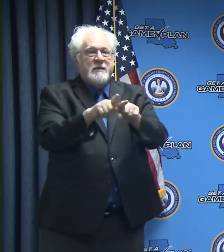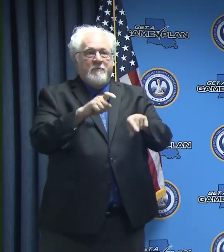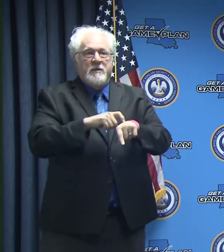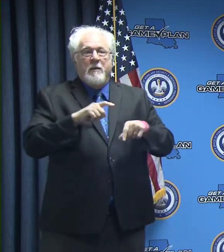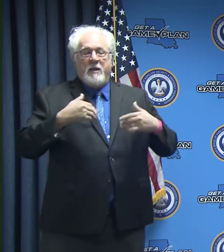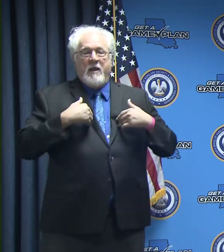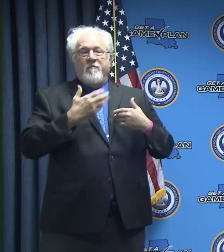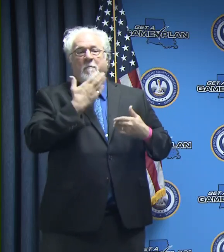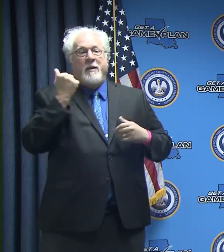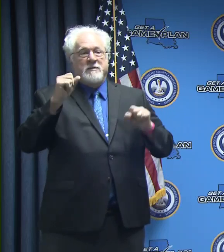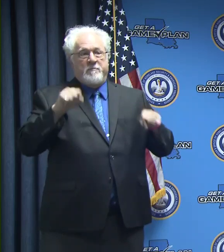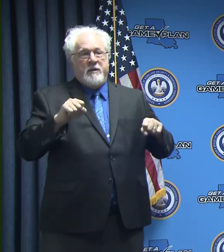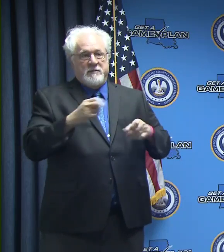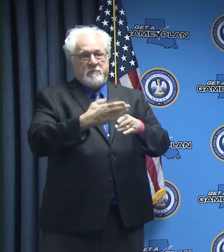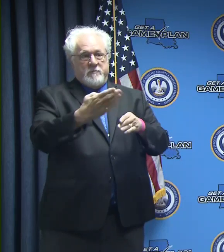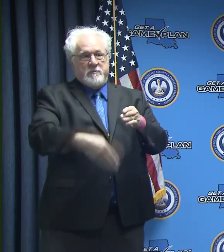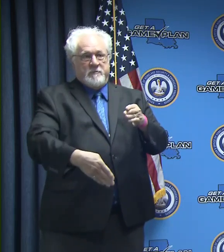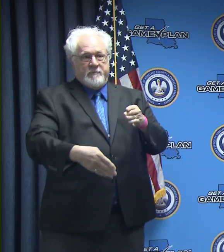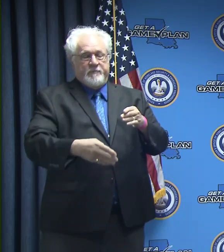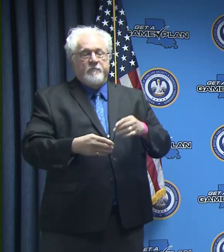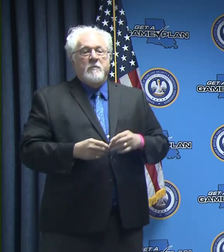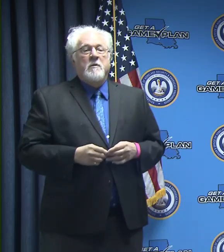best possible outcome.